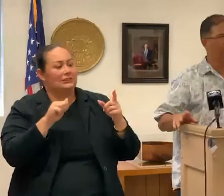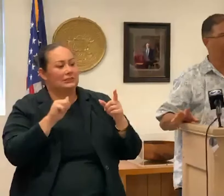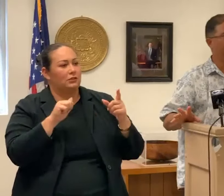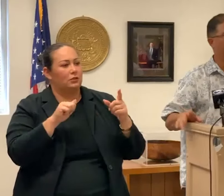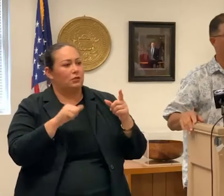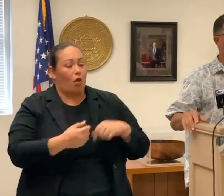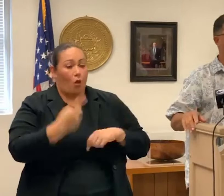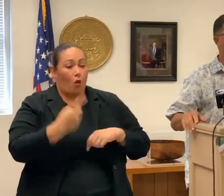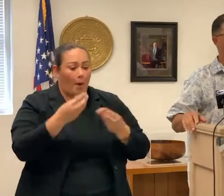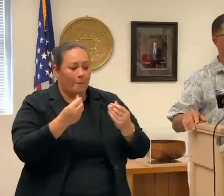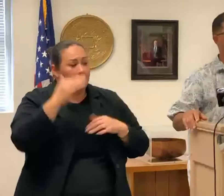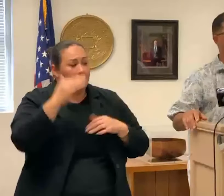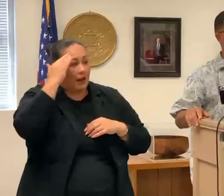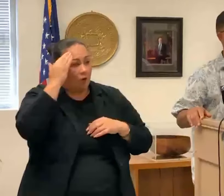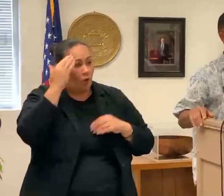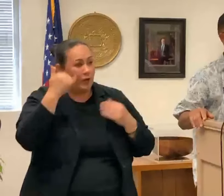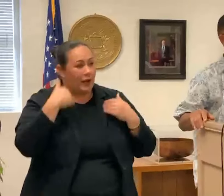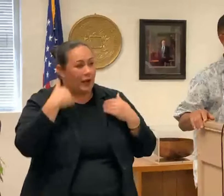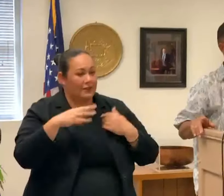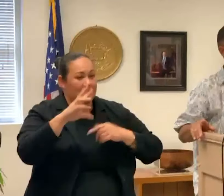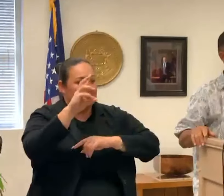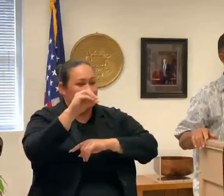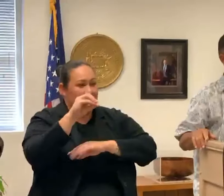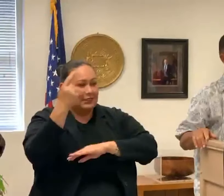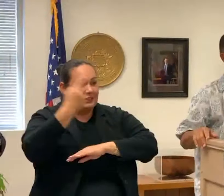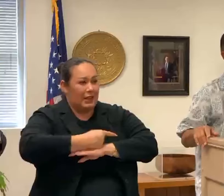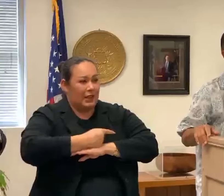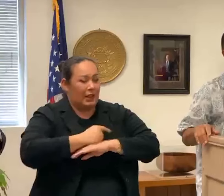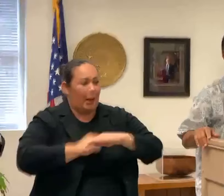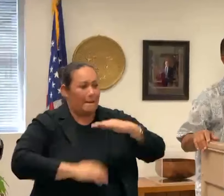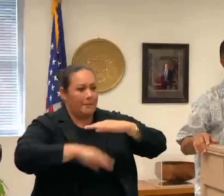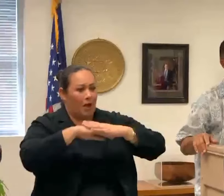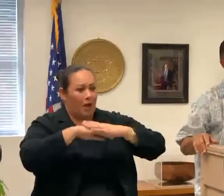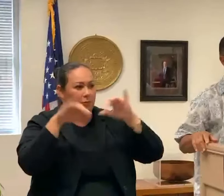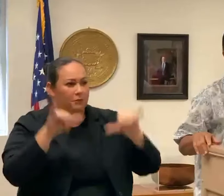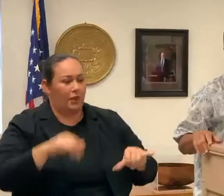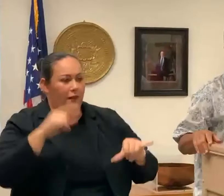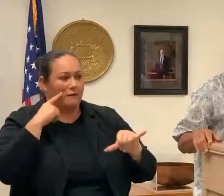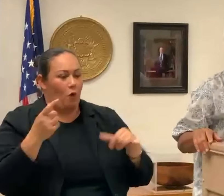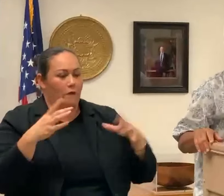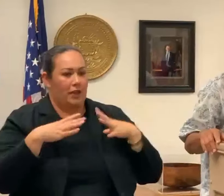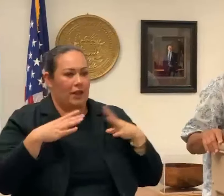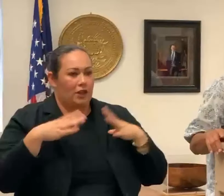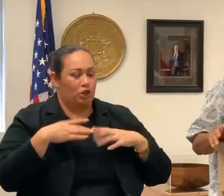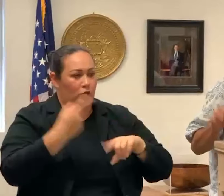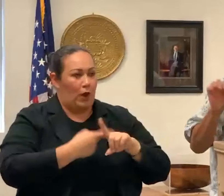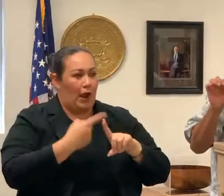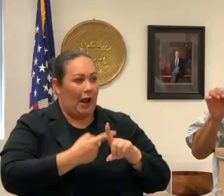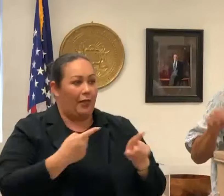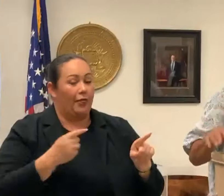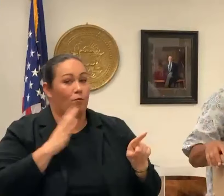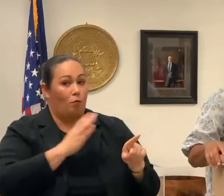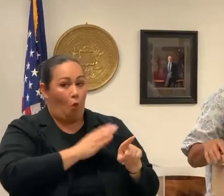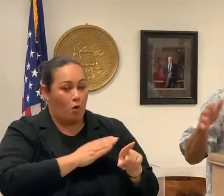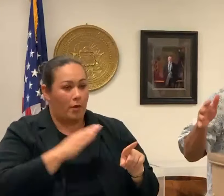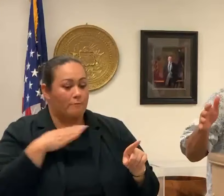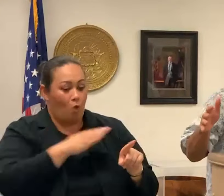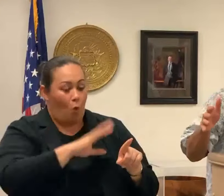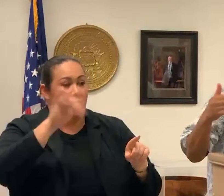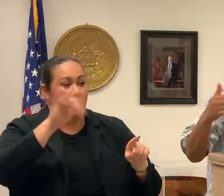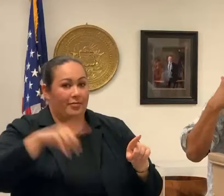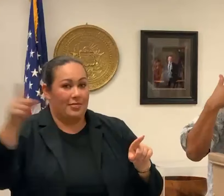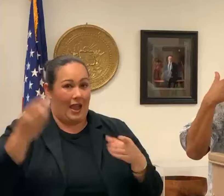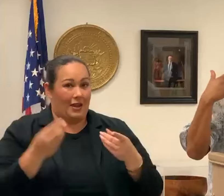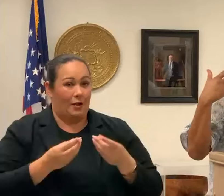one property that I know of that had a 60-day maximum stay in a vacation rental. and the board at that property